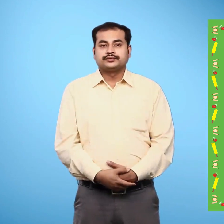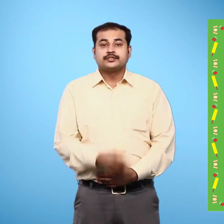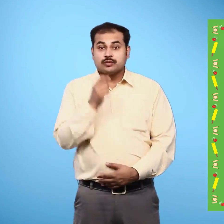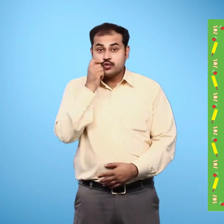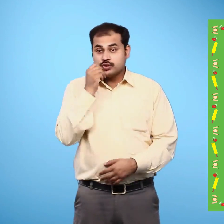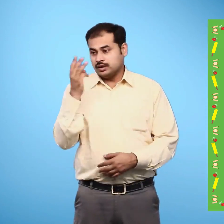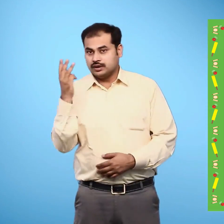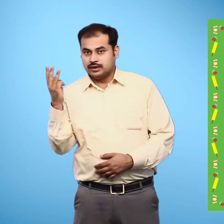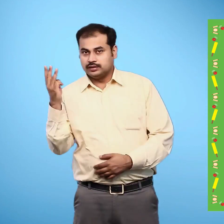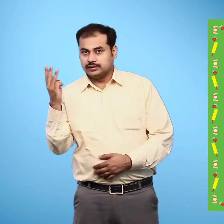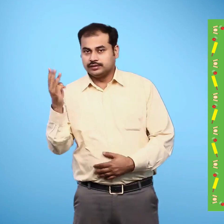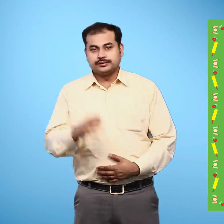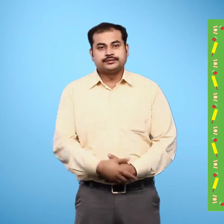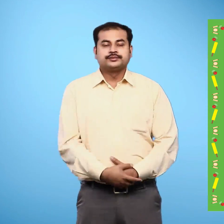and 3 boys